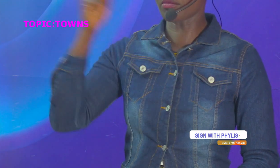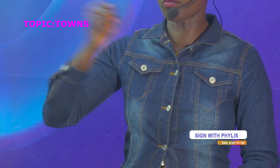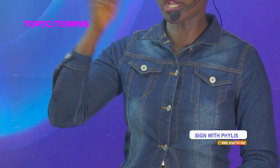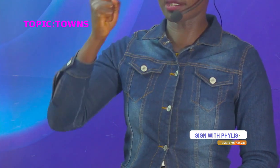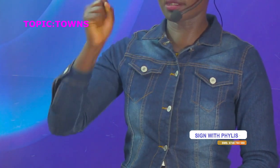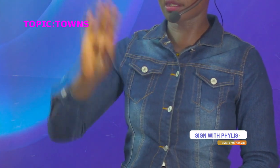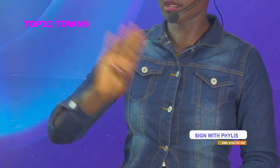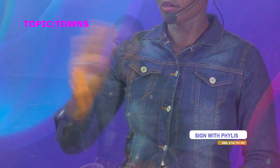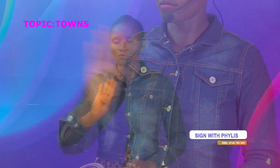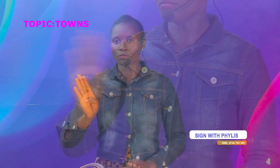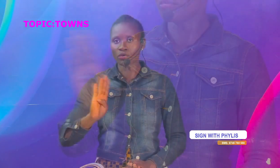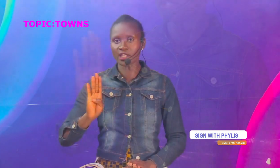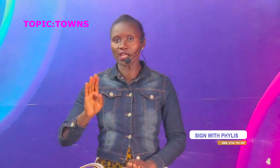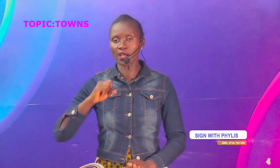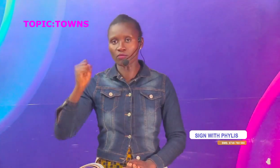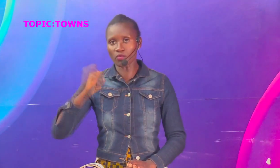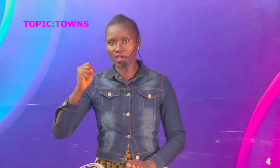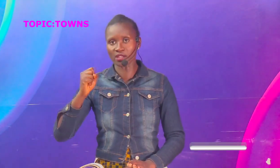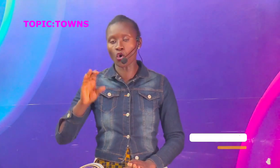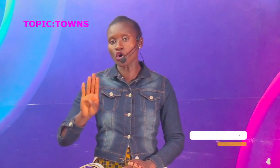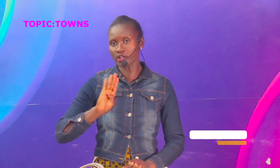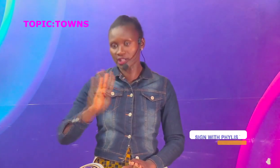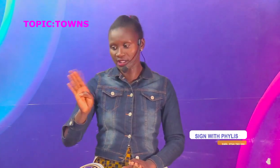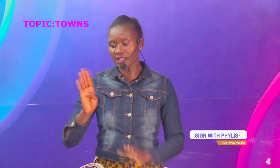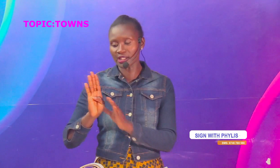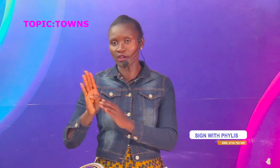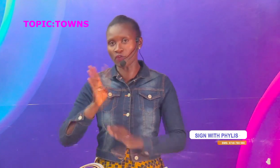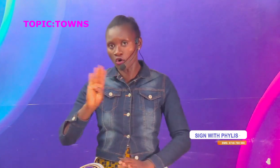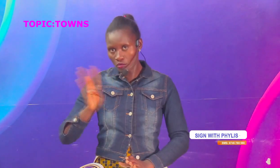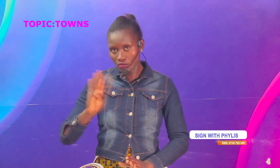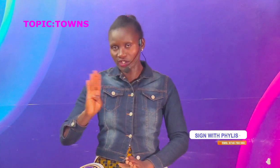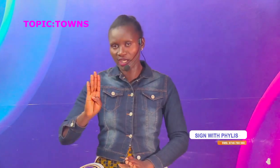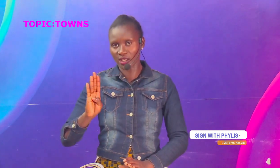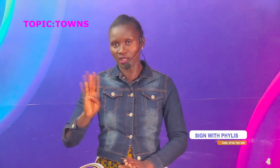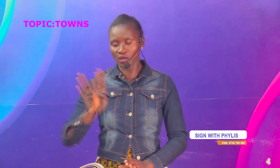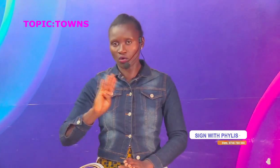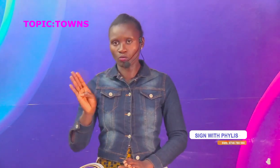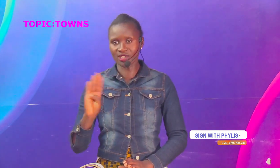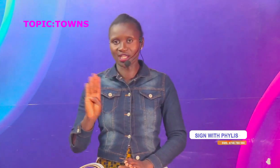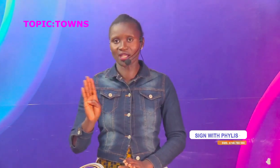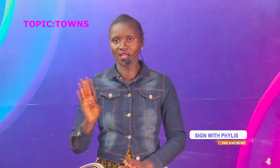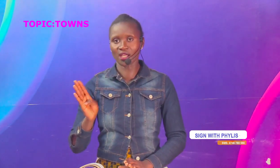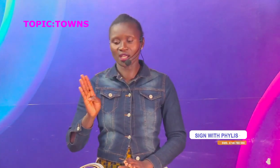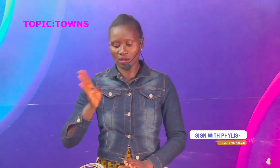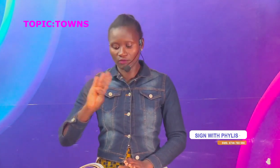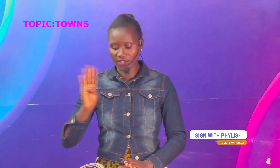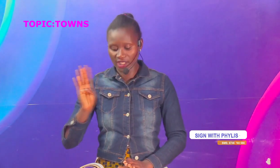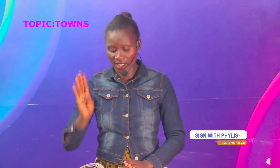Mumias, Butere Mumias, or just this is a sign for Butere, Butere, Butere. And